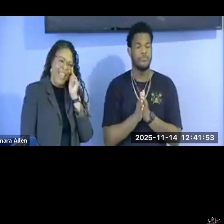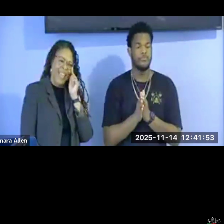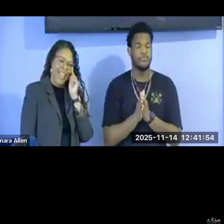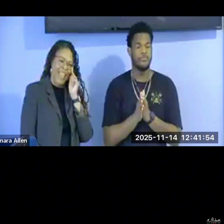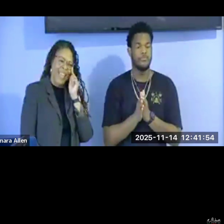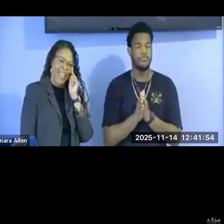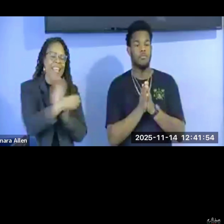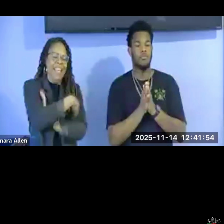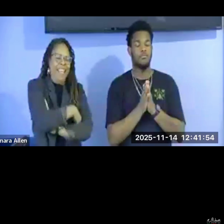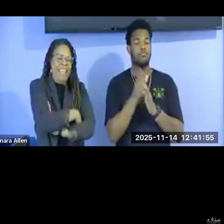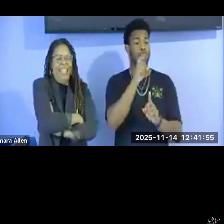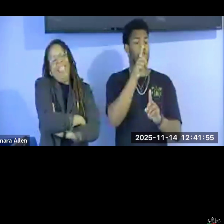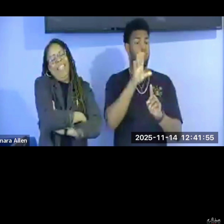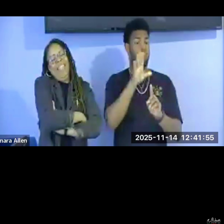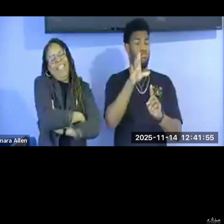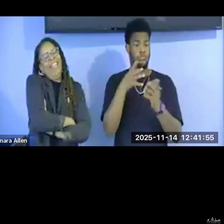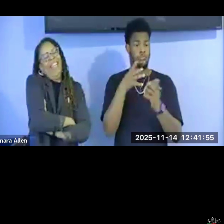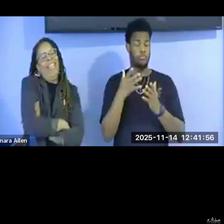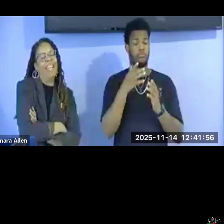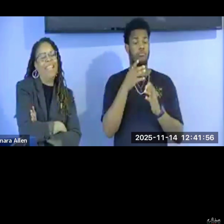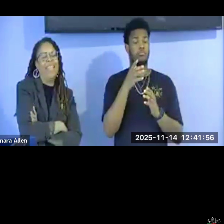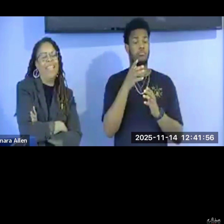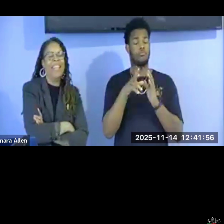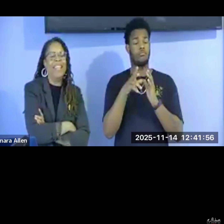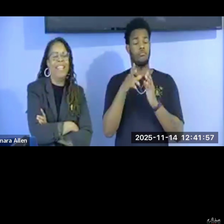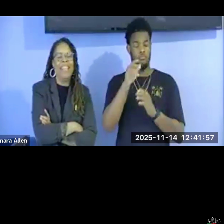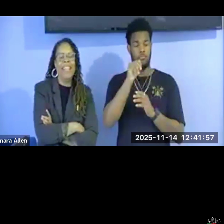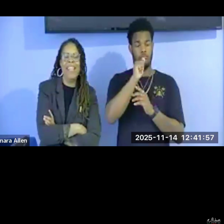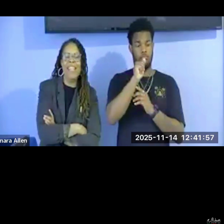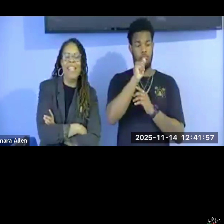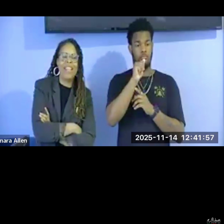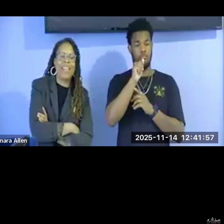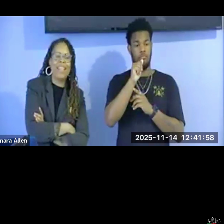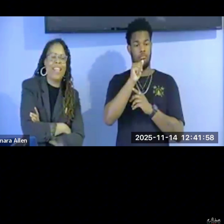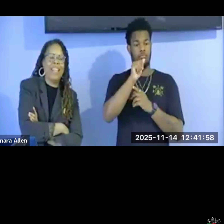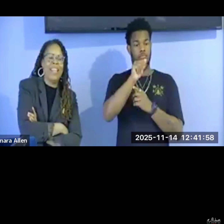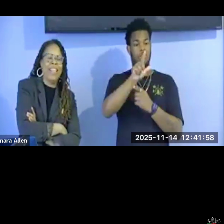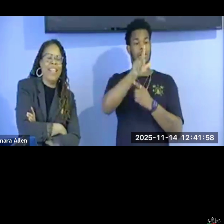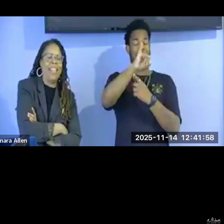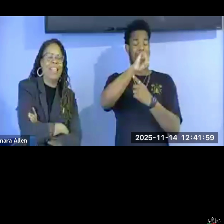Hi, Catherine. I'm so excited to see that you're asking a question.